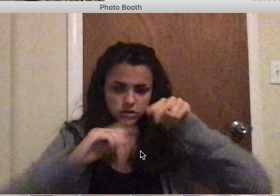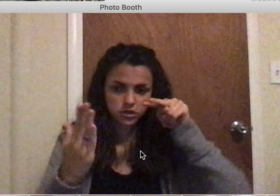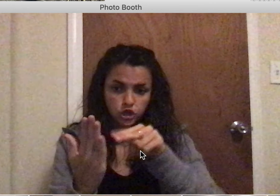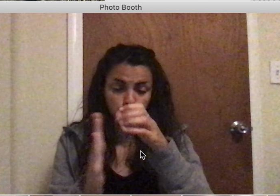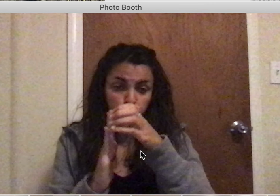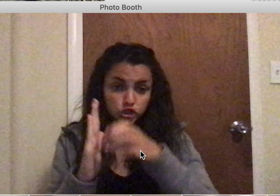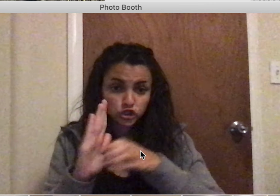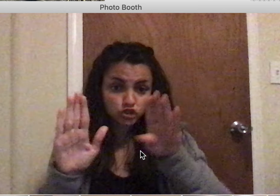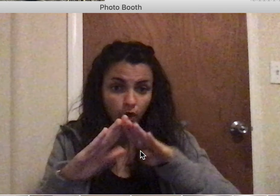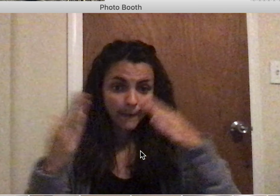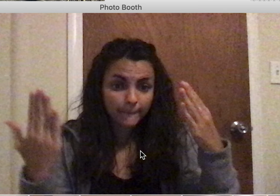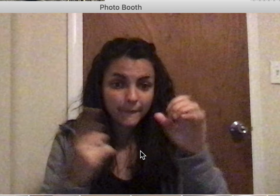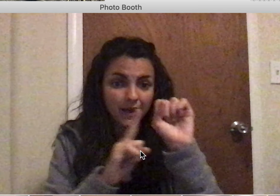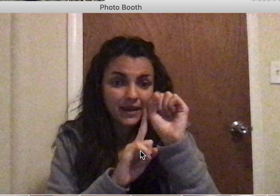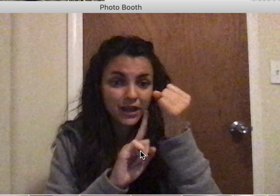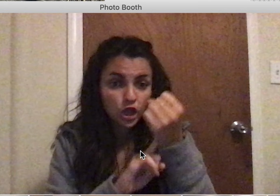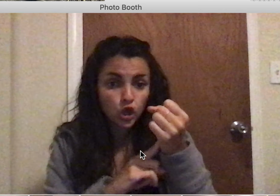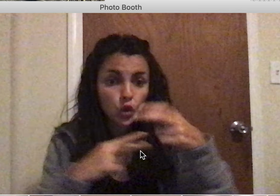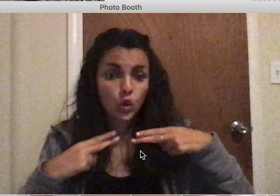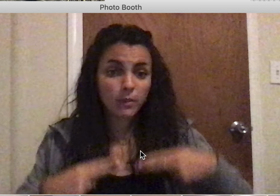the environment, with the system,